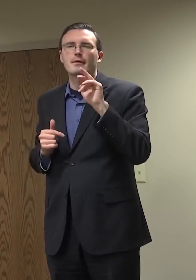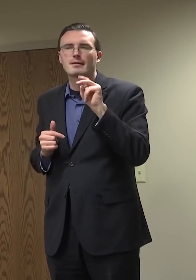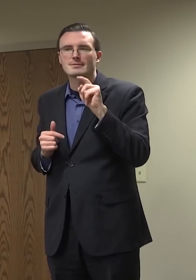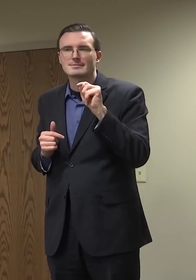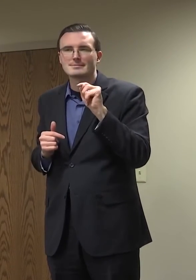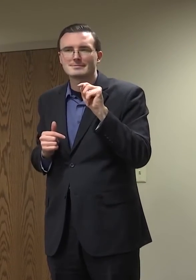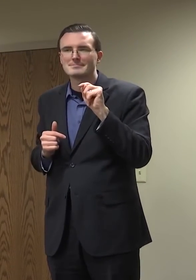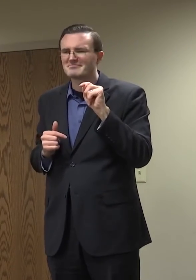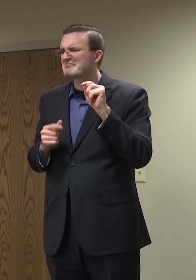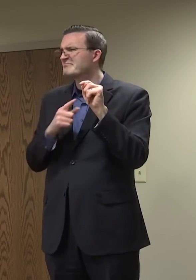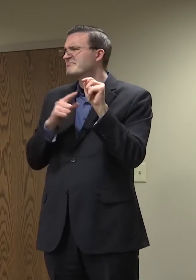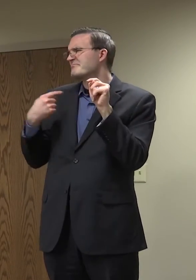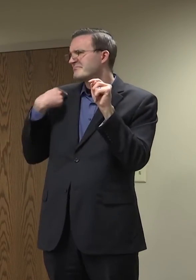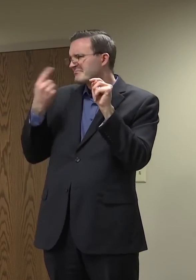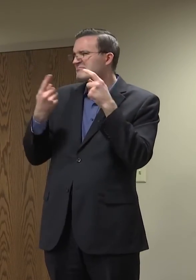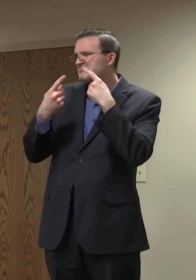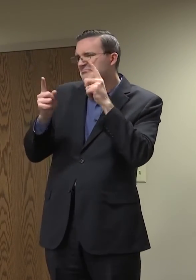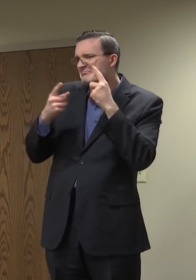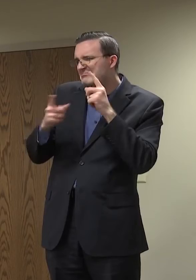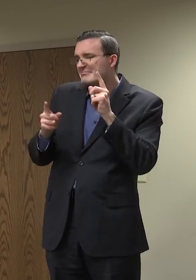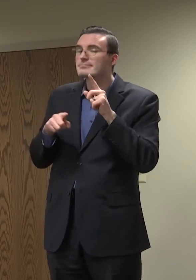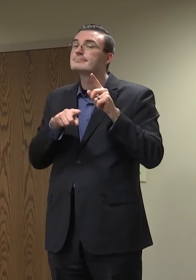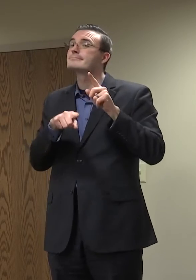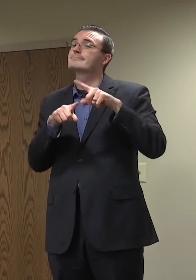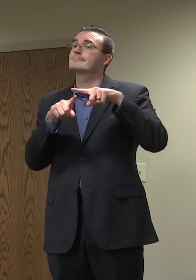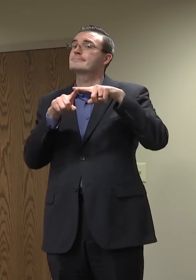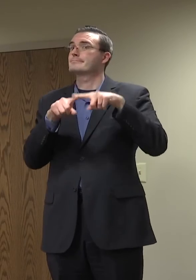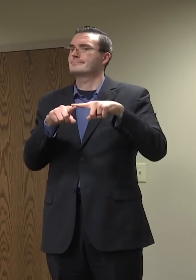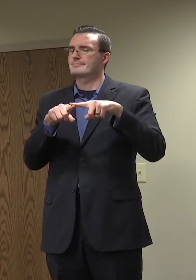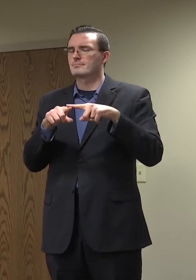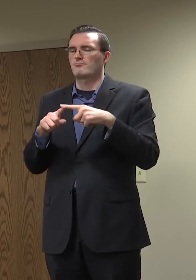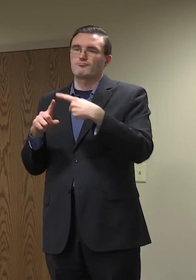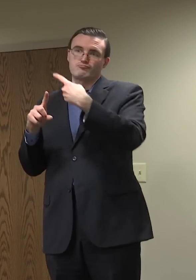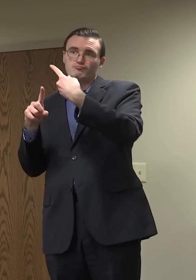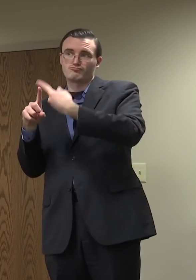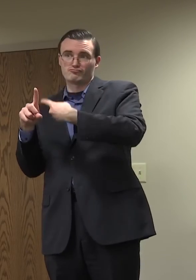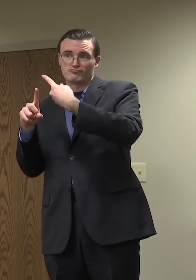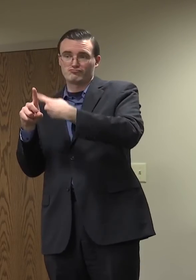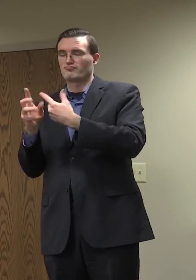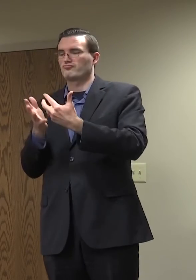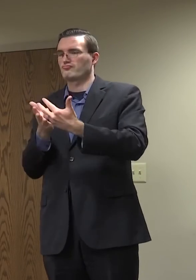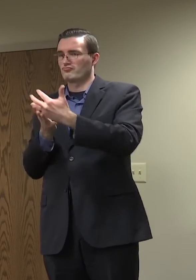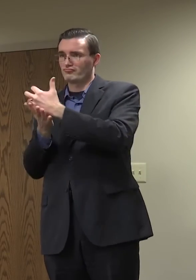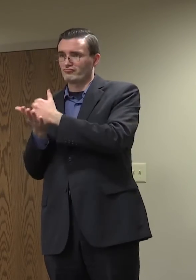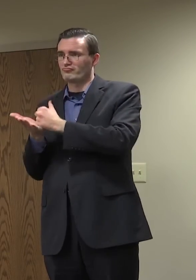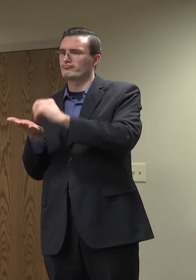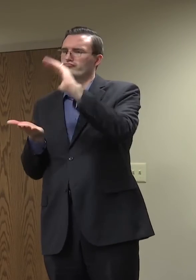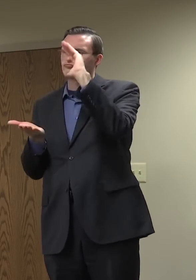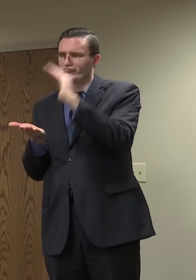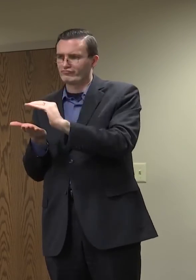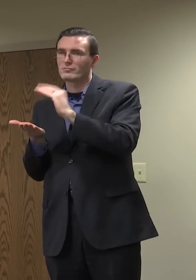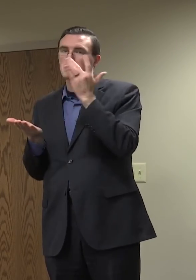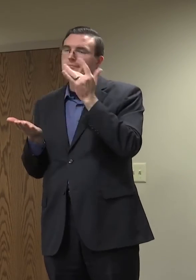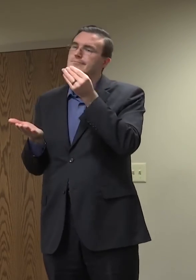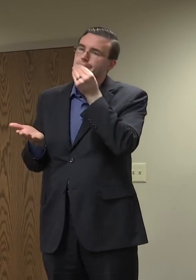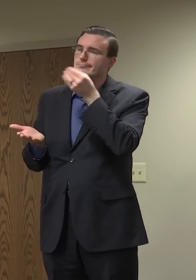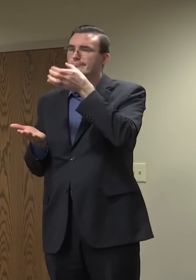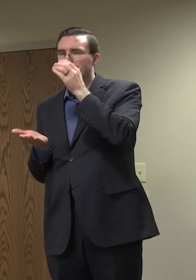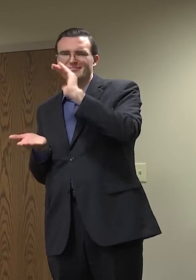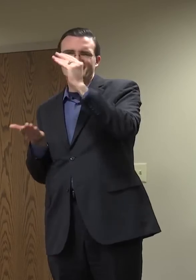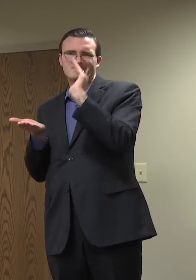you're well aware, on changes in monthly revenue related to food and beverage sales when you